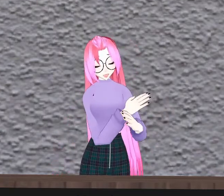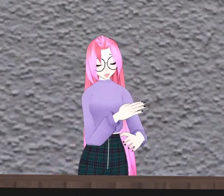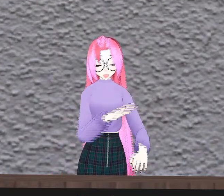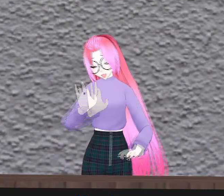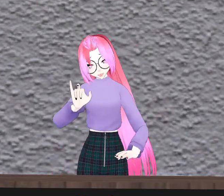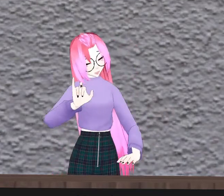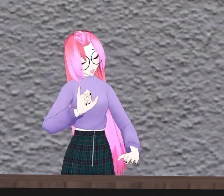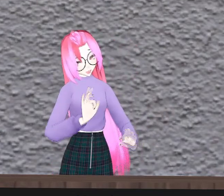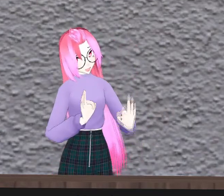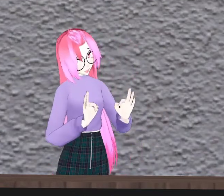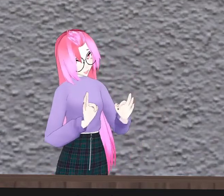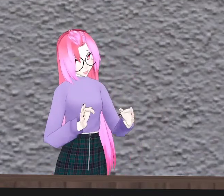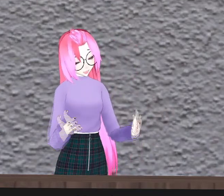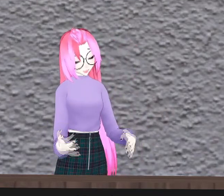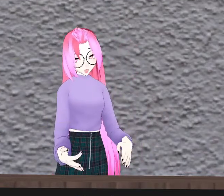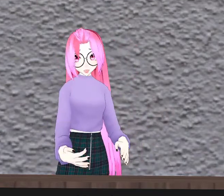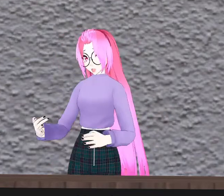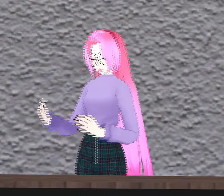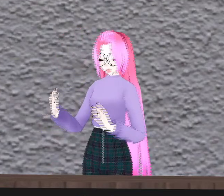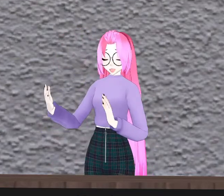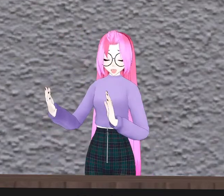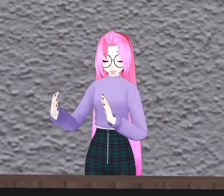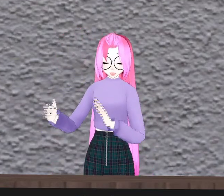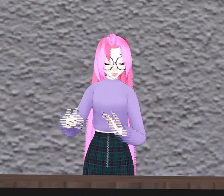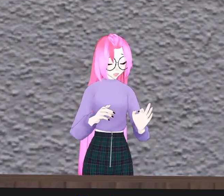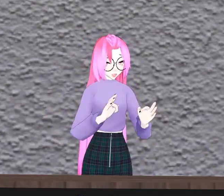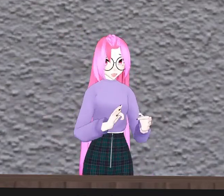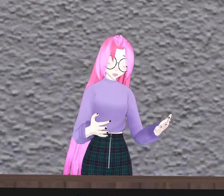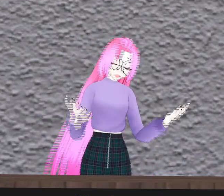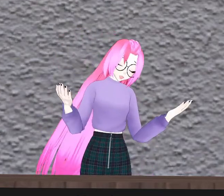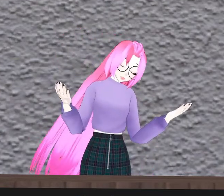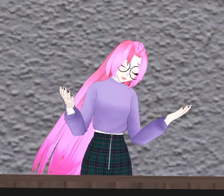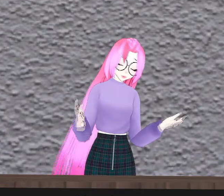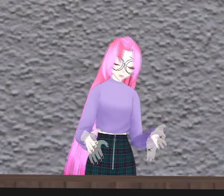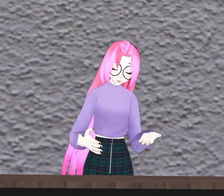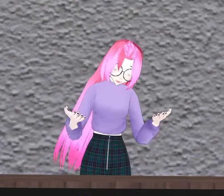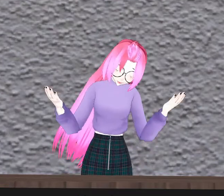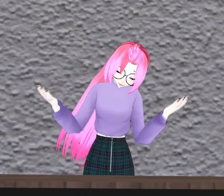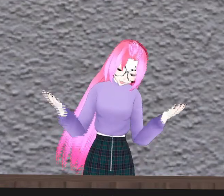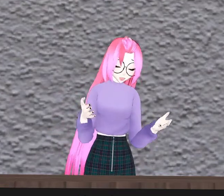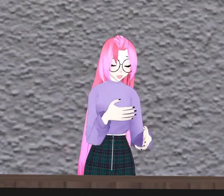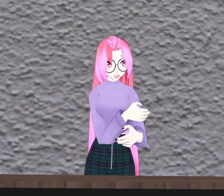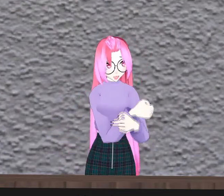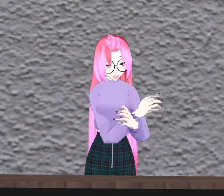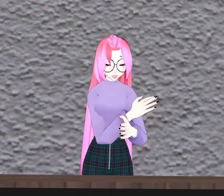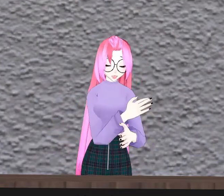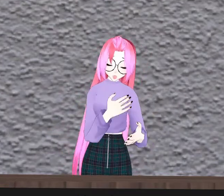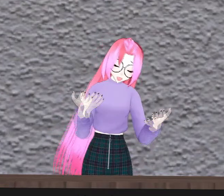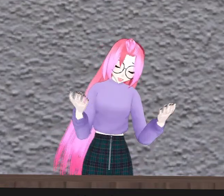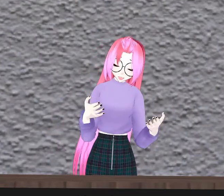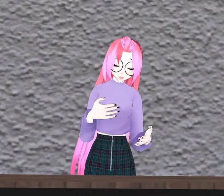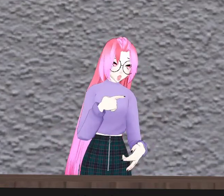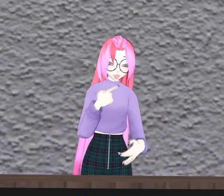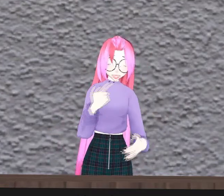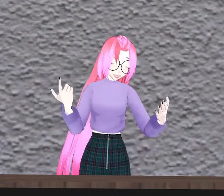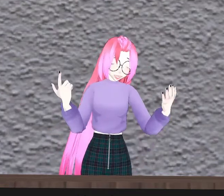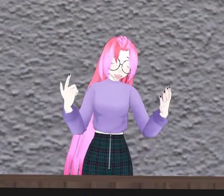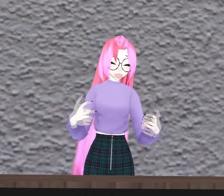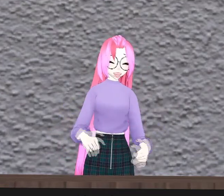phones. Also real life interpreters. So if you're like talking to somebody and there's an interpreter, even if it's on a video file, they might just say things and